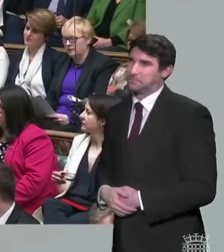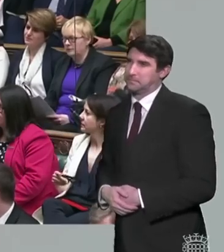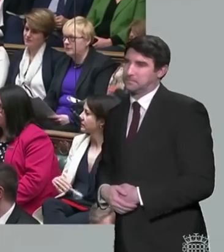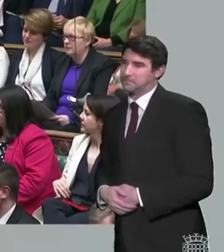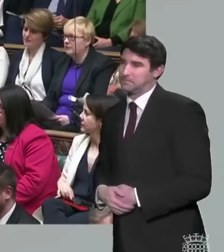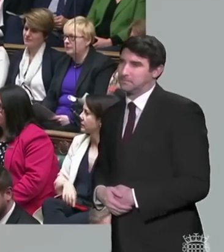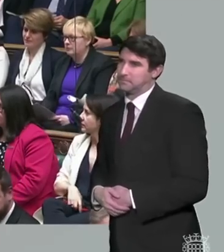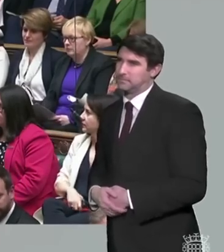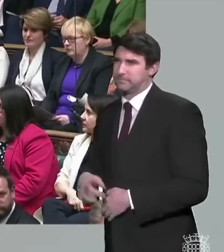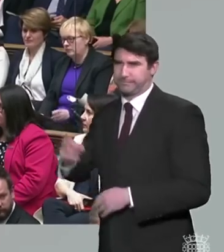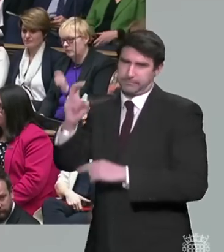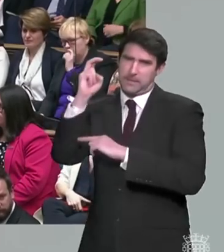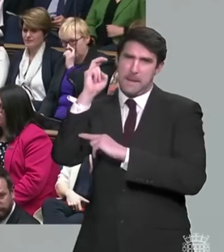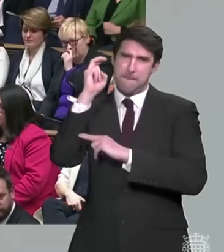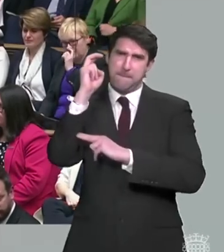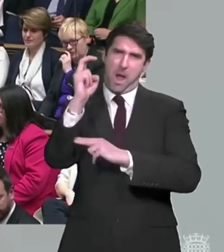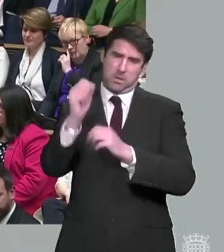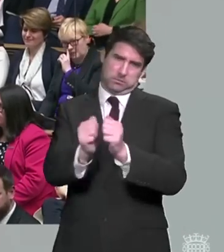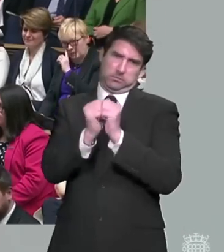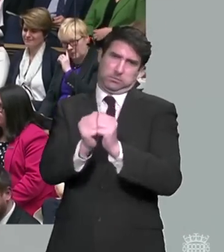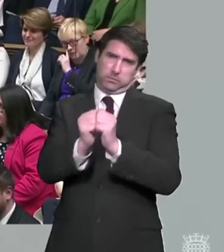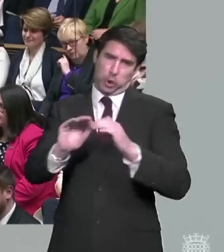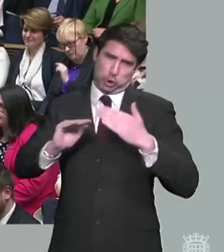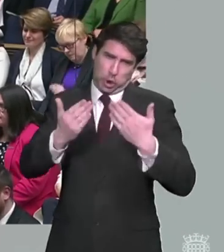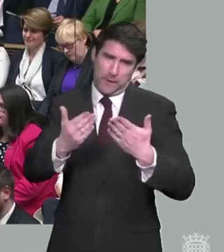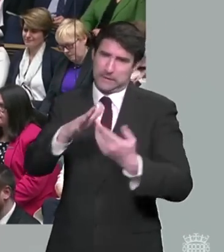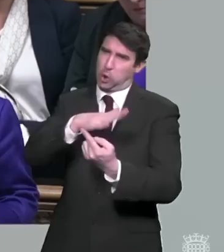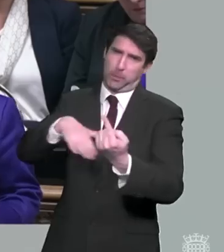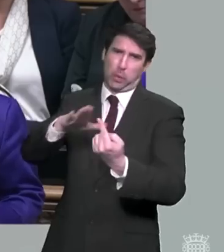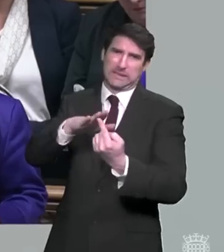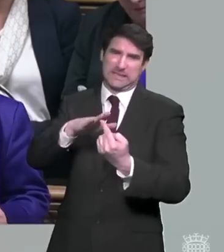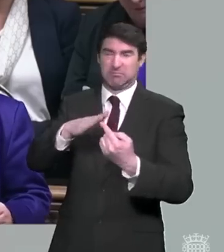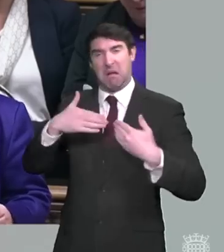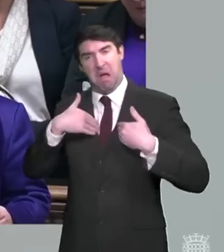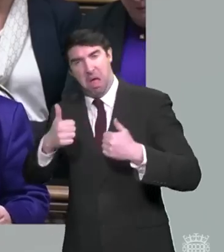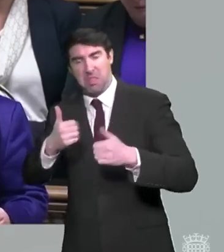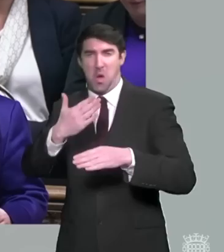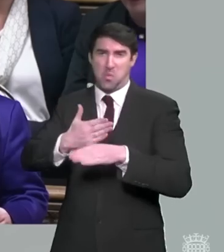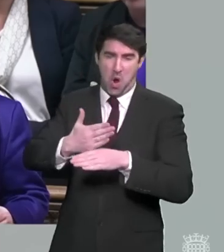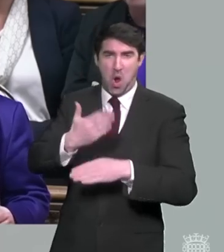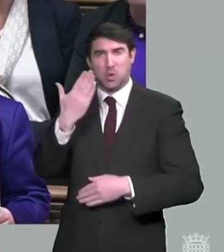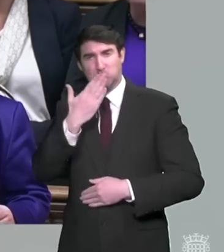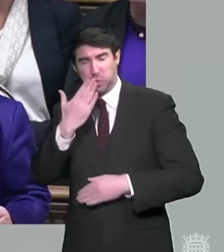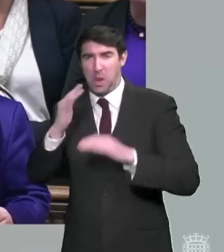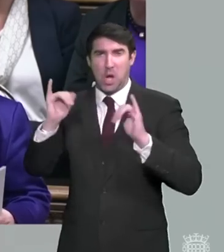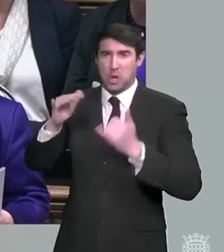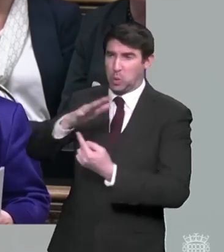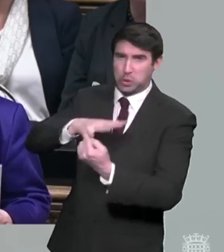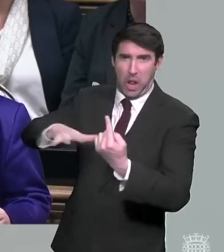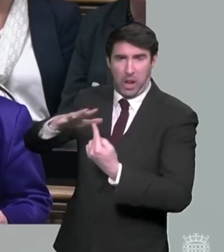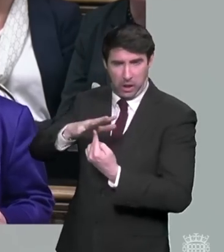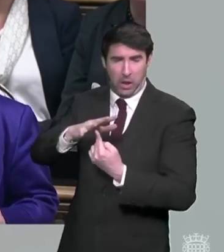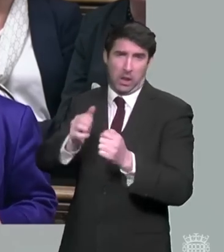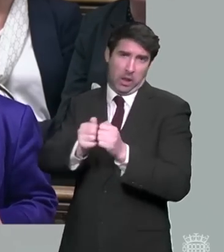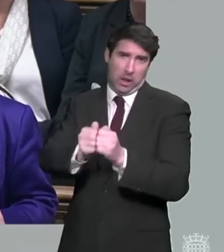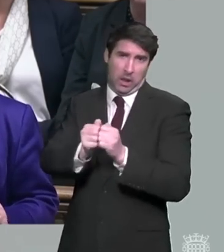vital to our communities for work, for health, for school and for socialising. But in a matter of days, the buses that millions depend on